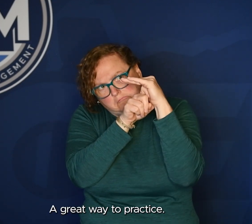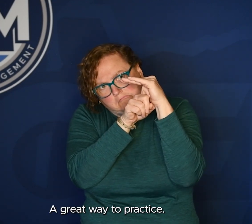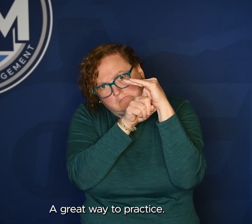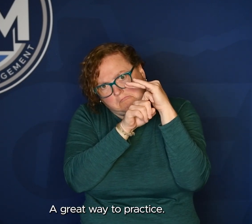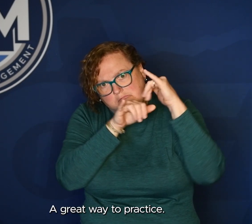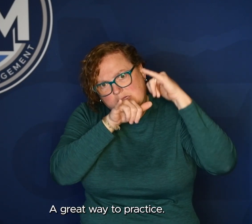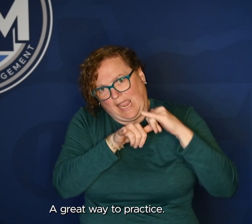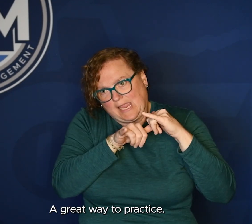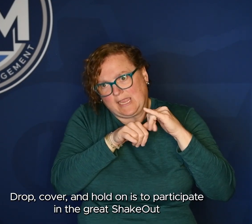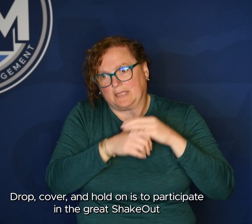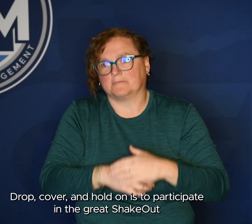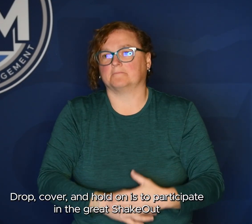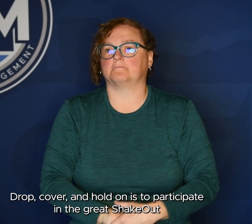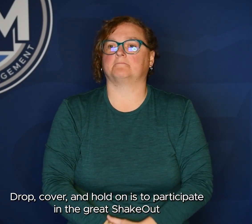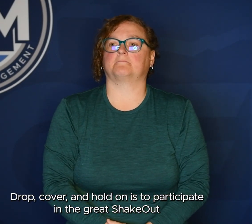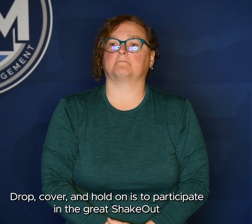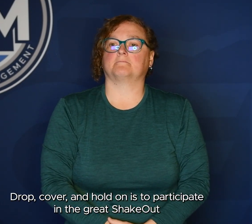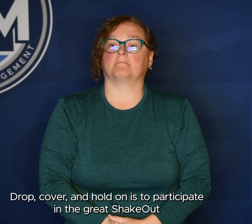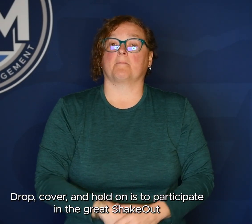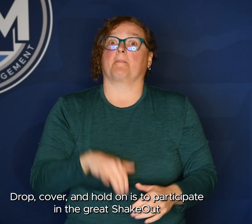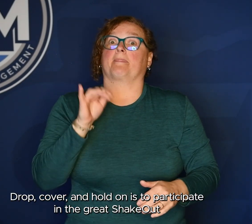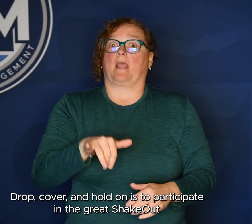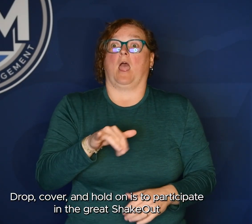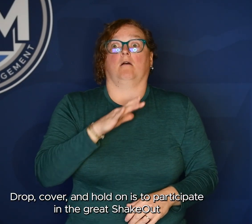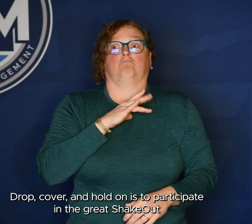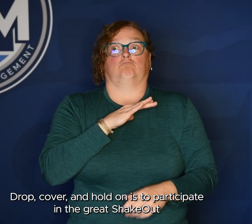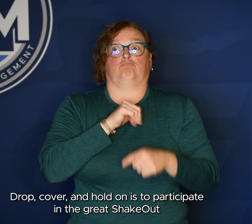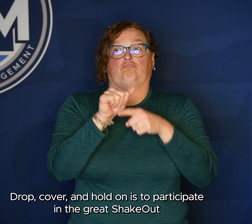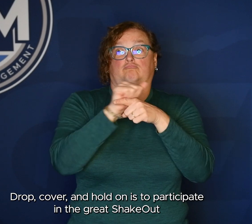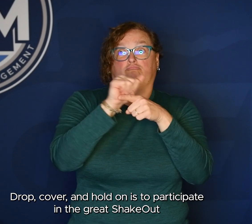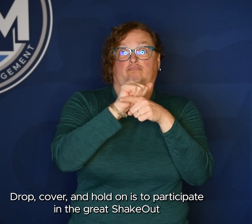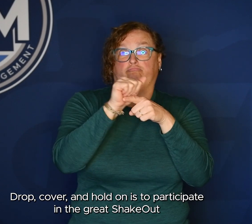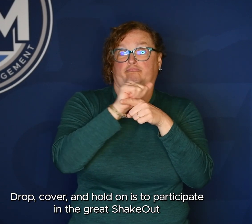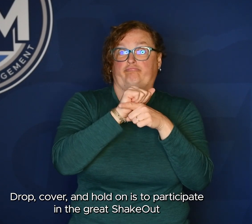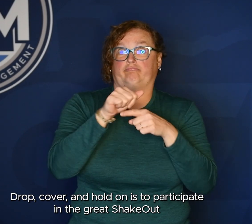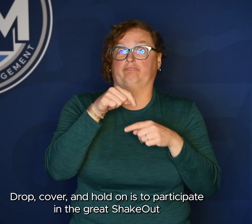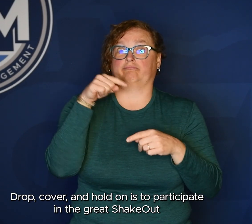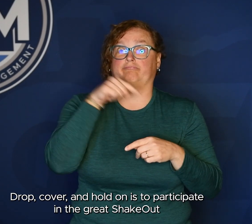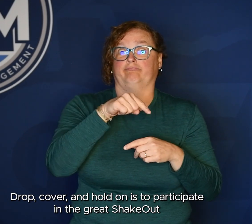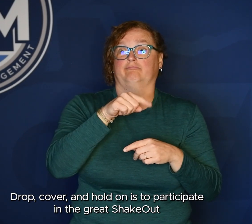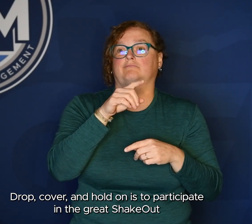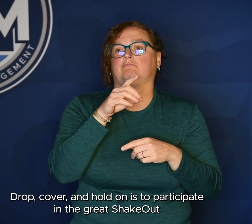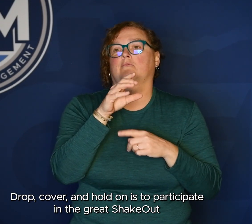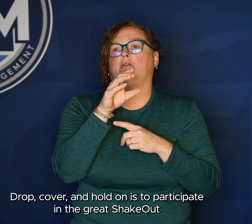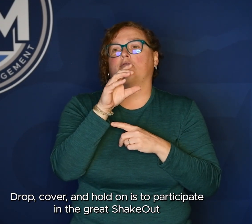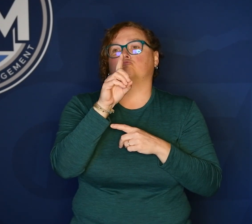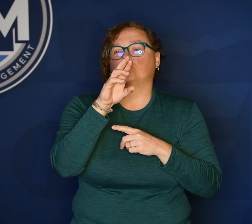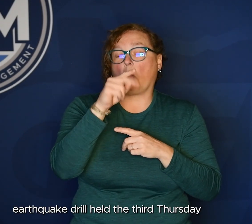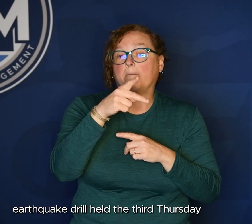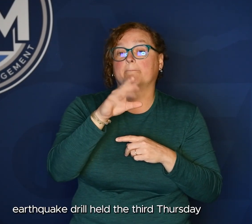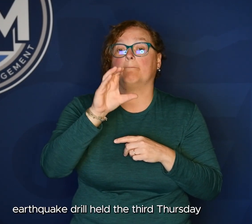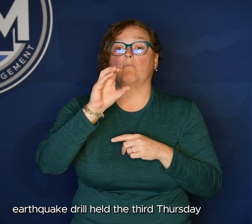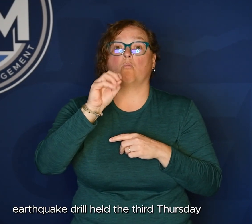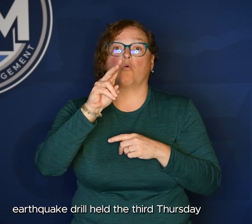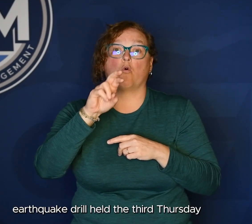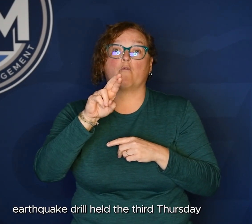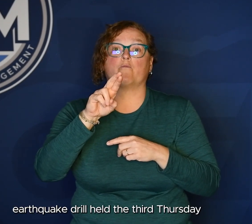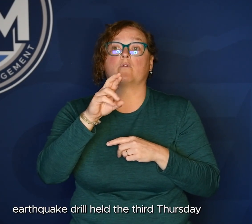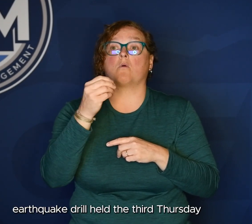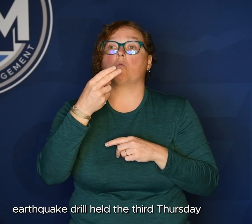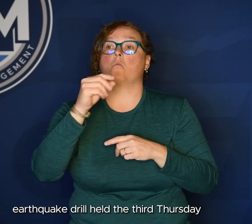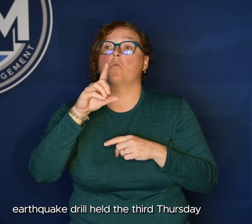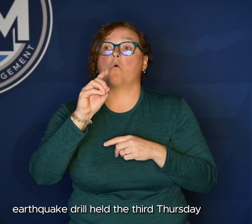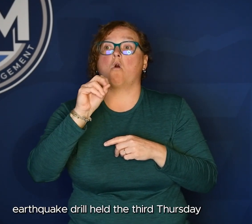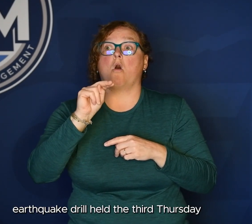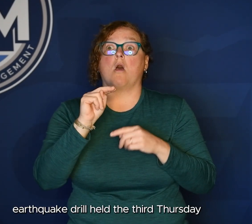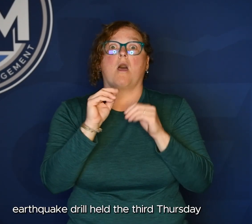A great way to practice drop, cover, and hold on is to participate in the Great Shakeout earthquake drill